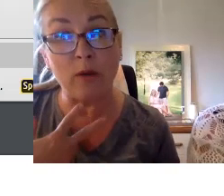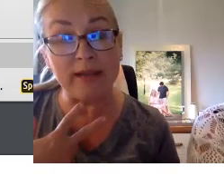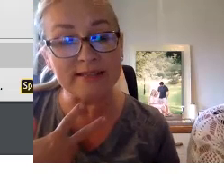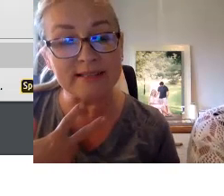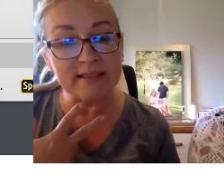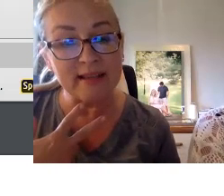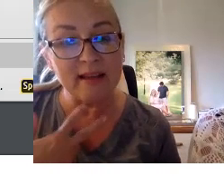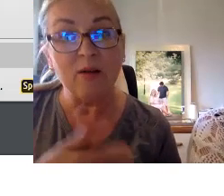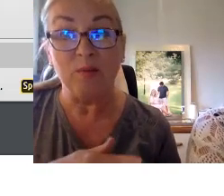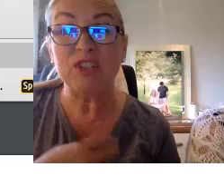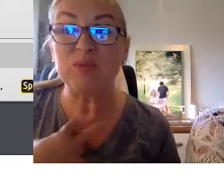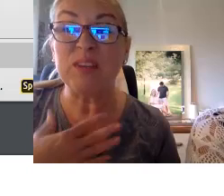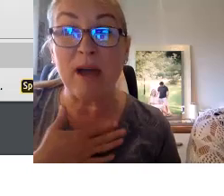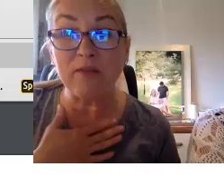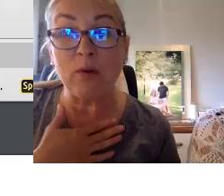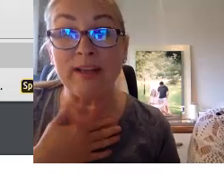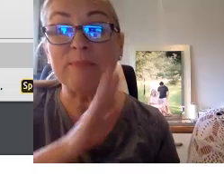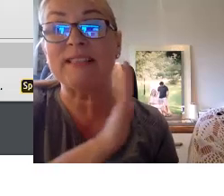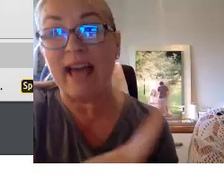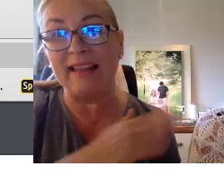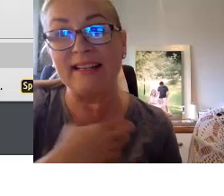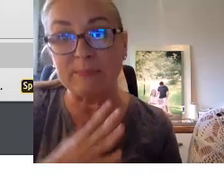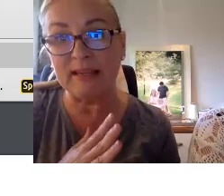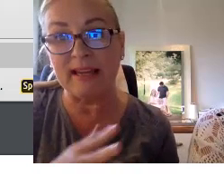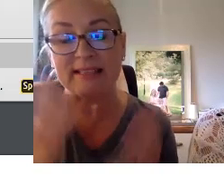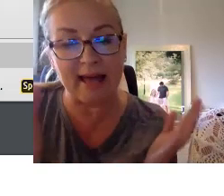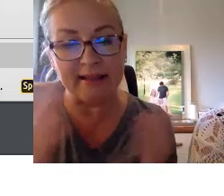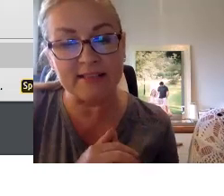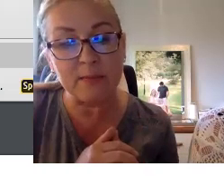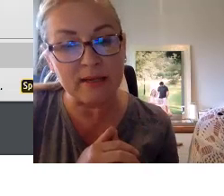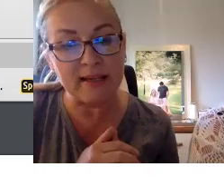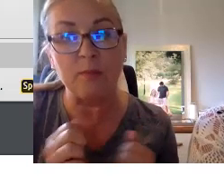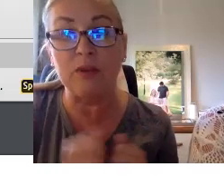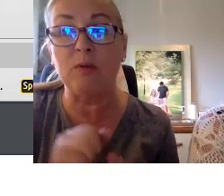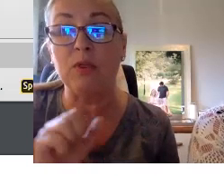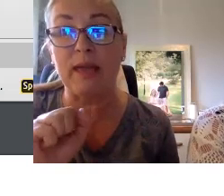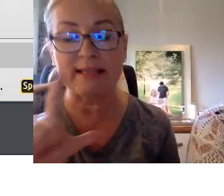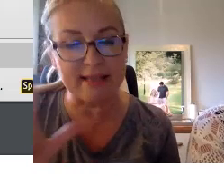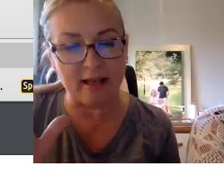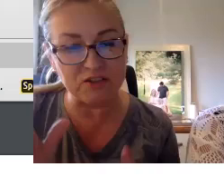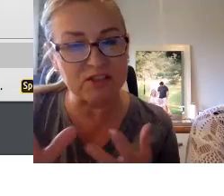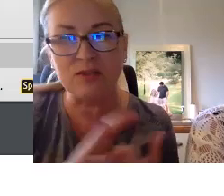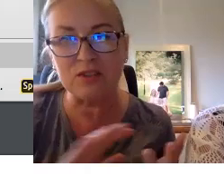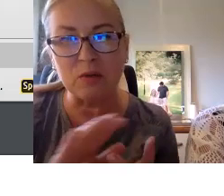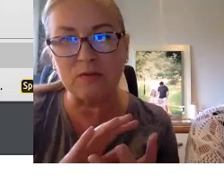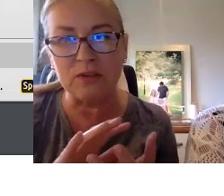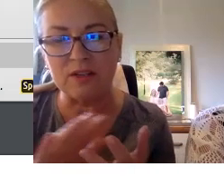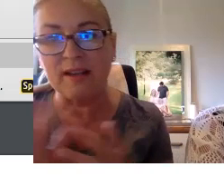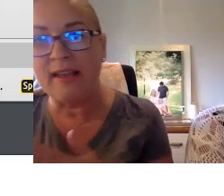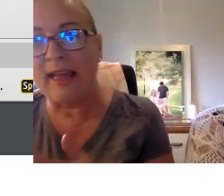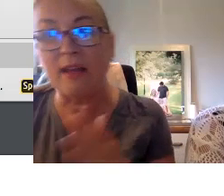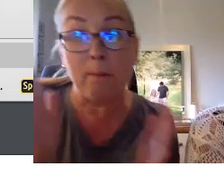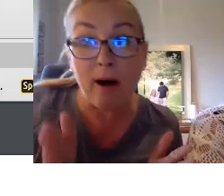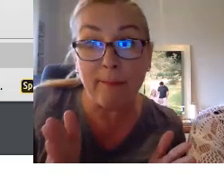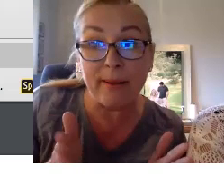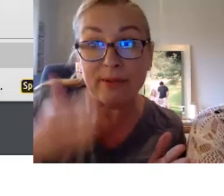my voice, which is really my voice, but it's Aleks speaking. It's Aleks communicating with you through ASL, just so there's no confusion.